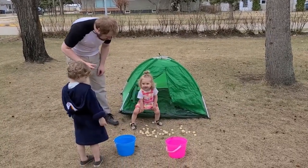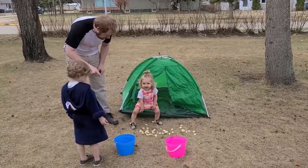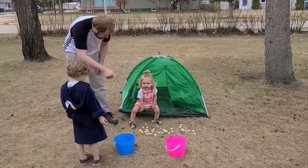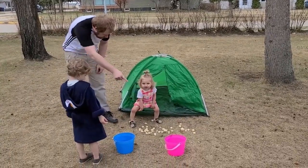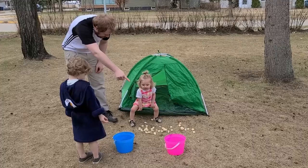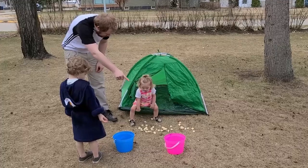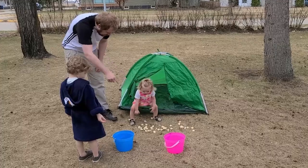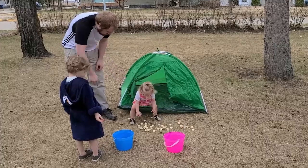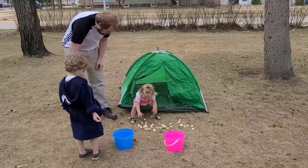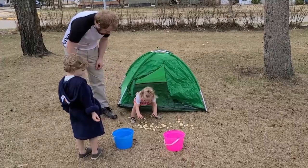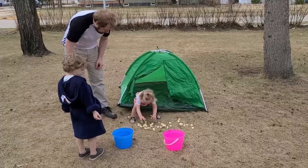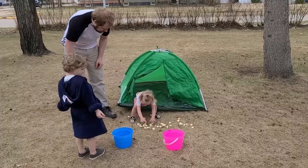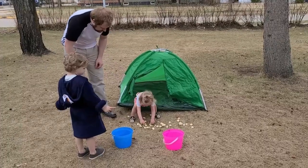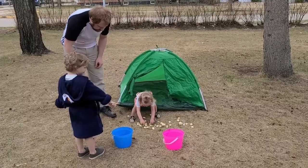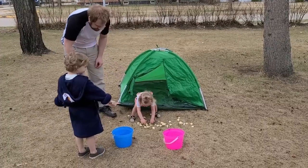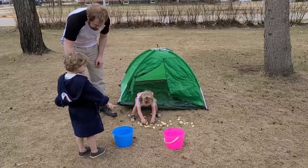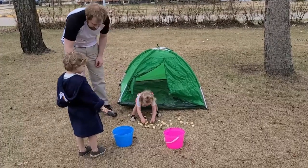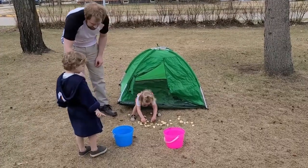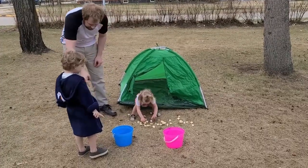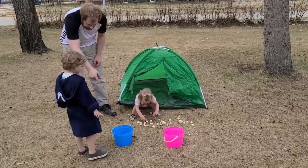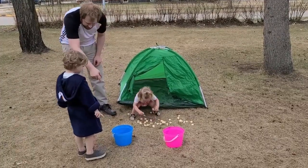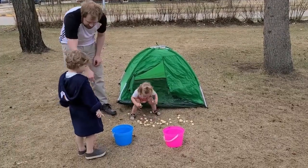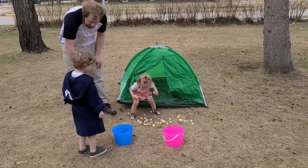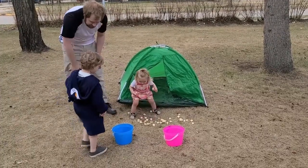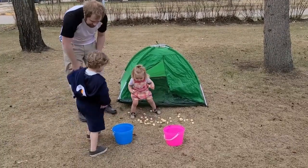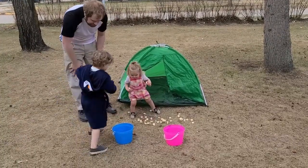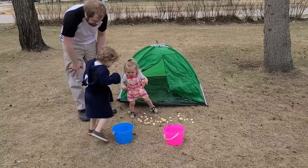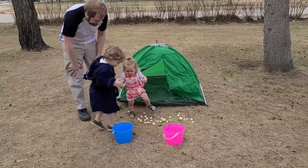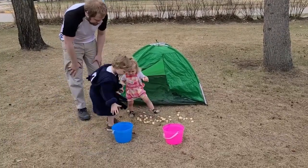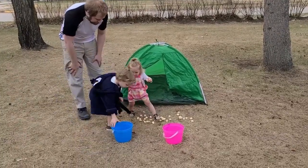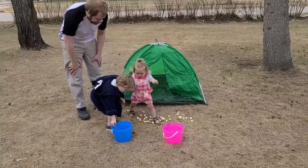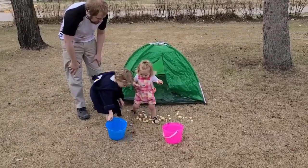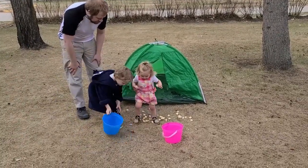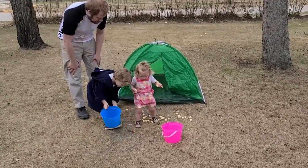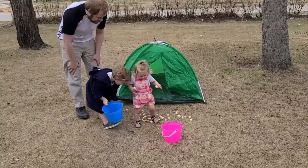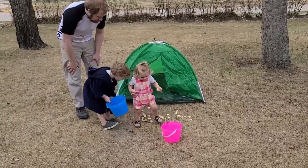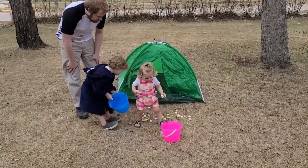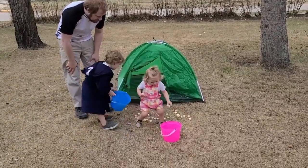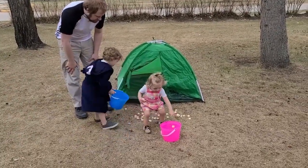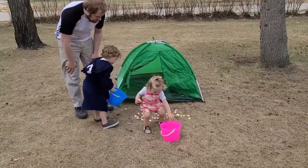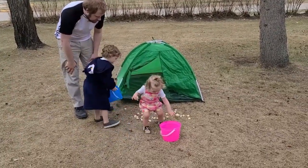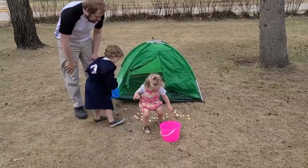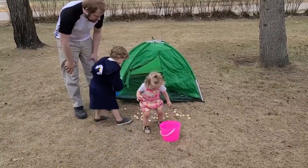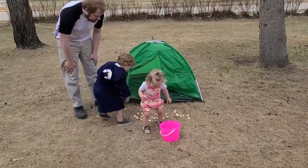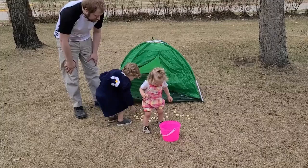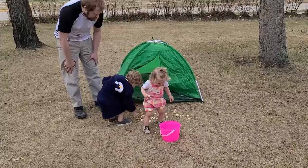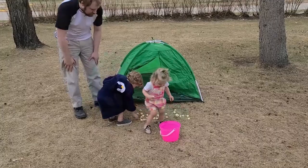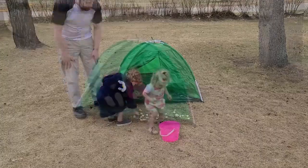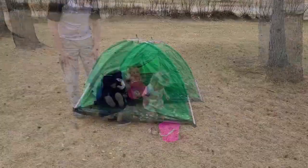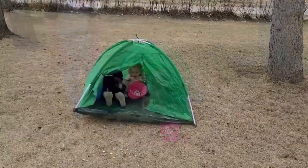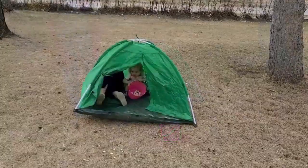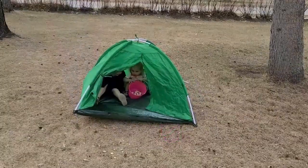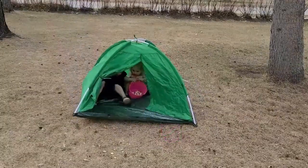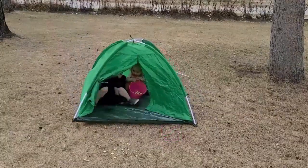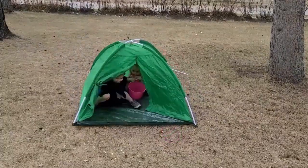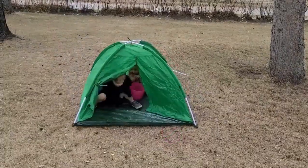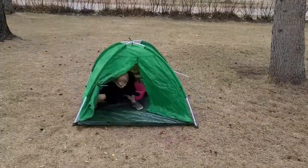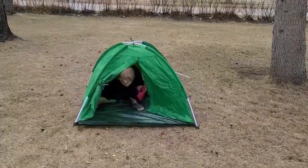the Sabbath, which is a time for rest. There wouldn't be any new manna to gather on that day. When the Sabbath came, the